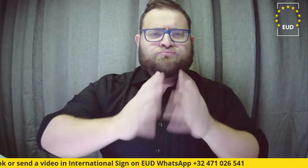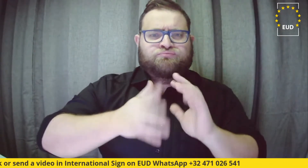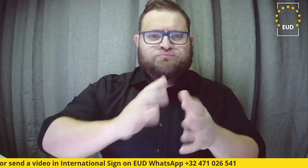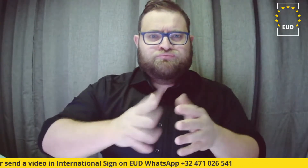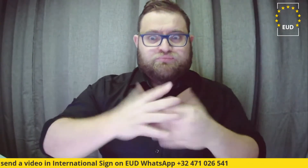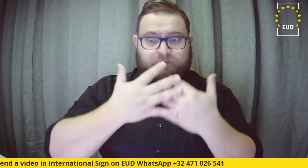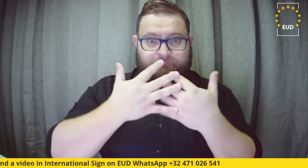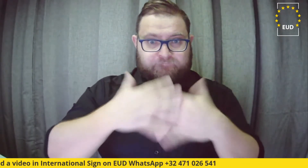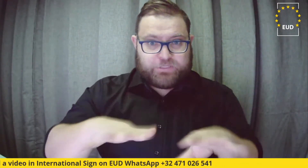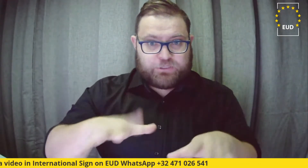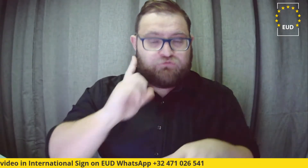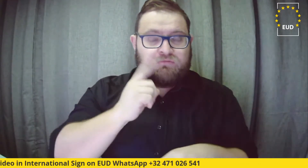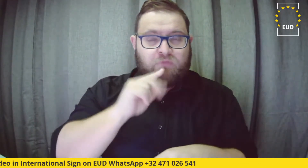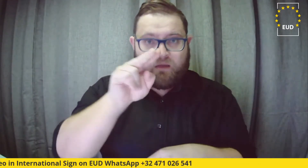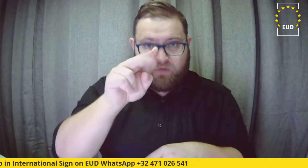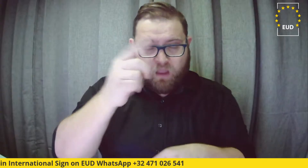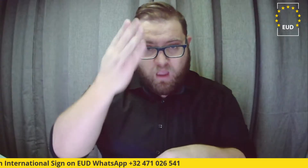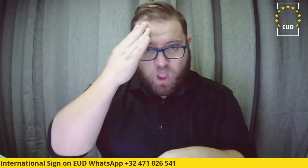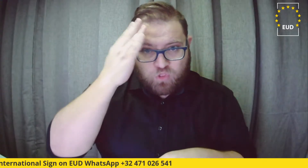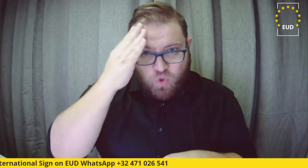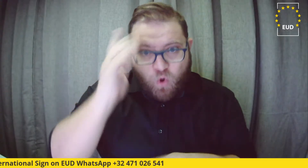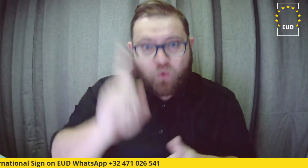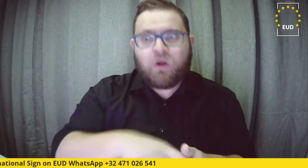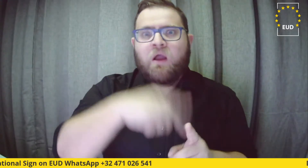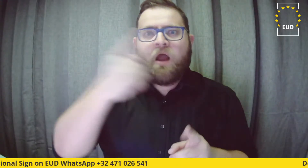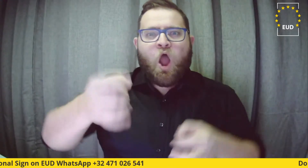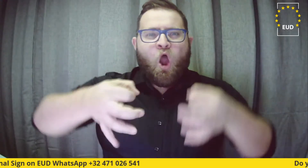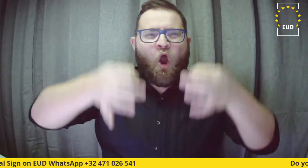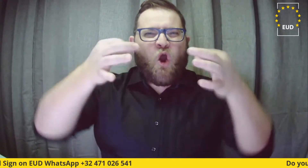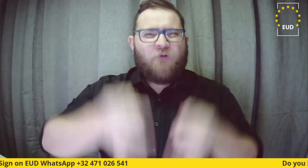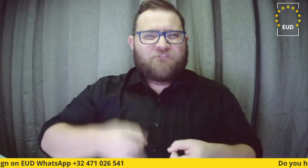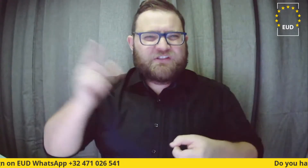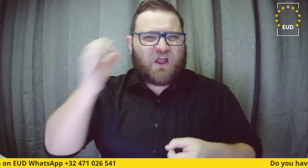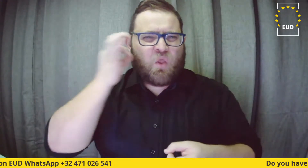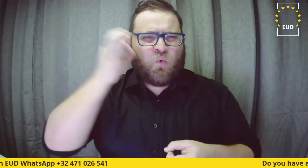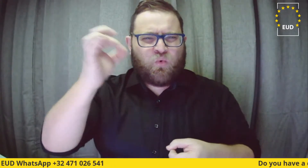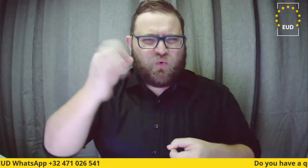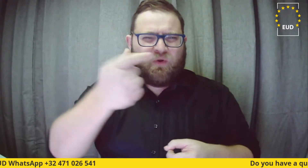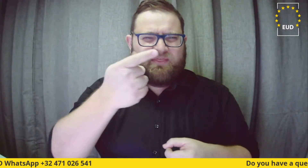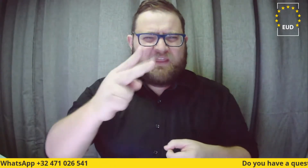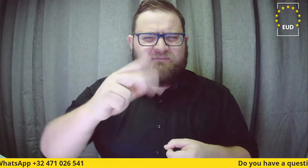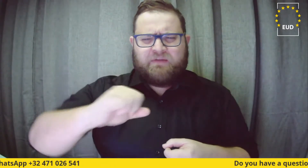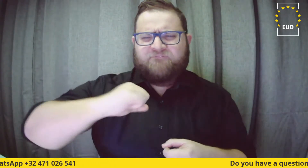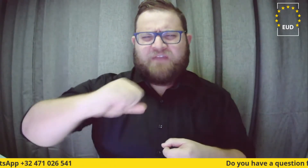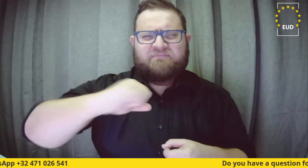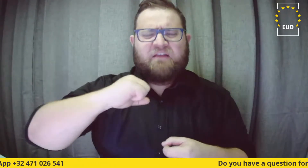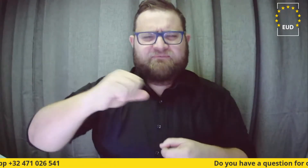best that if the interpreter already finishes a translation, practices